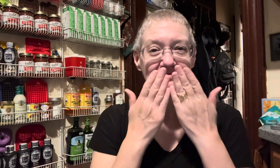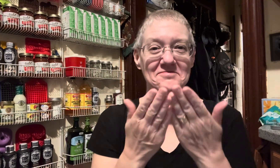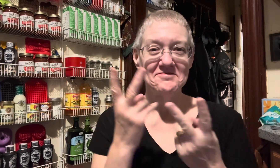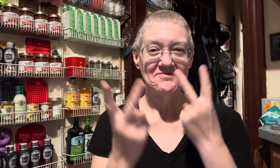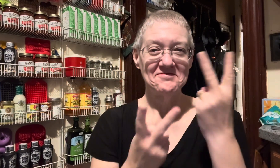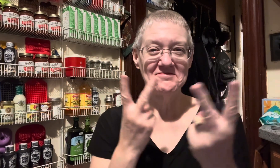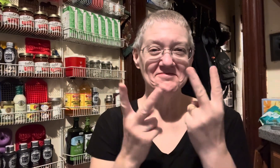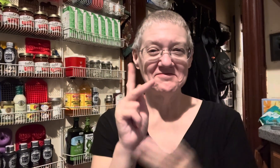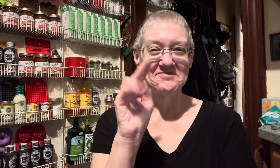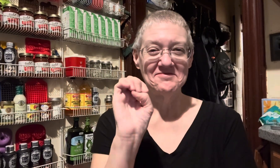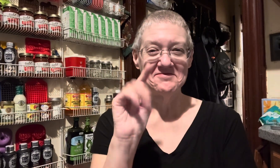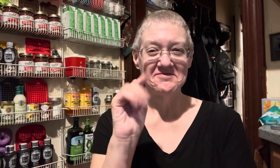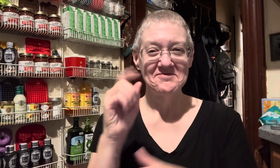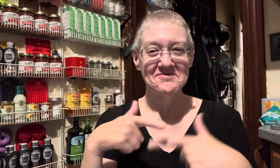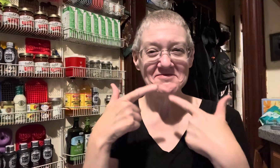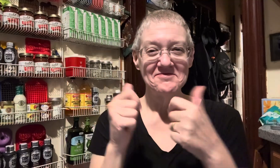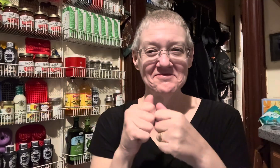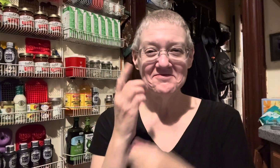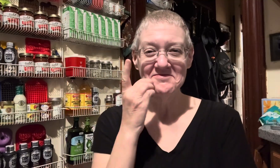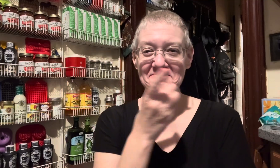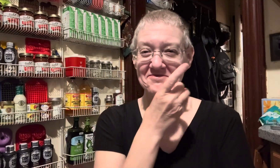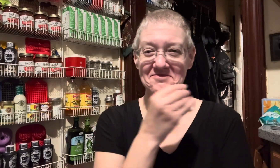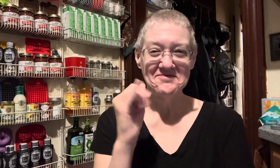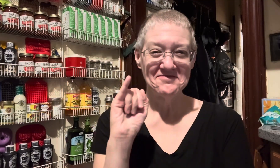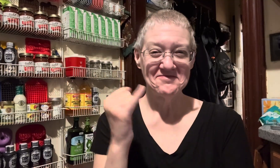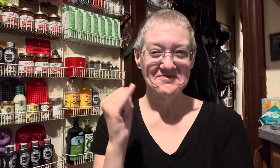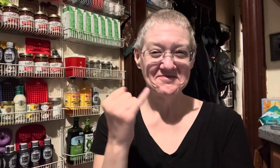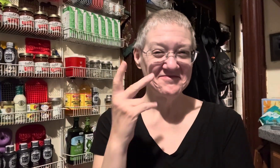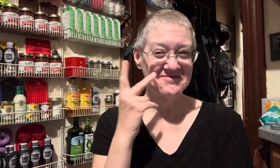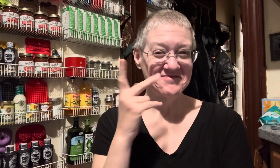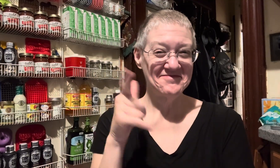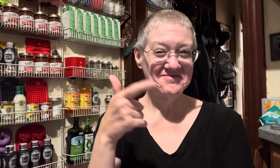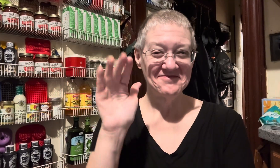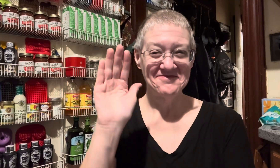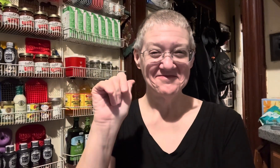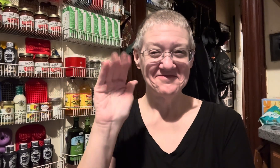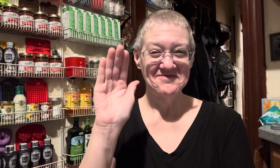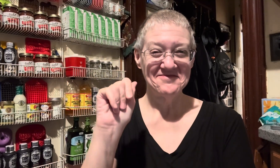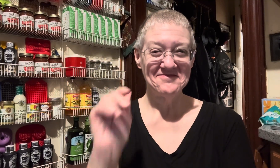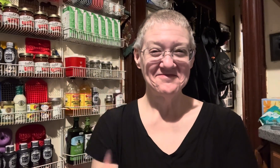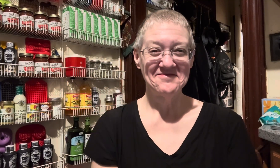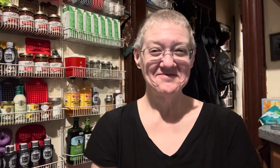Thank you for visiting Keto Living with Dale and Judith. See you later. Bye-bye.